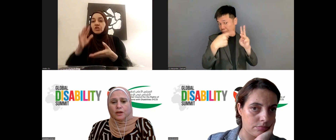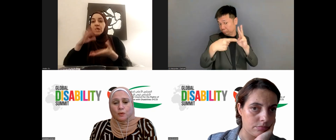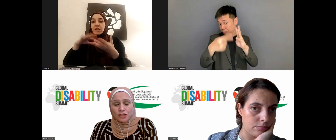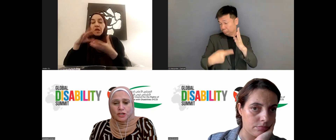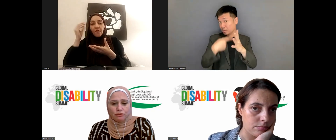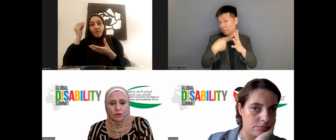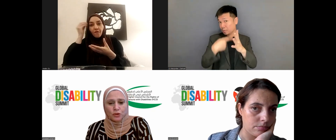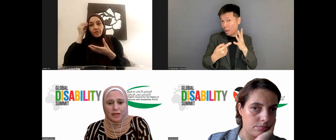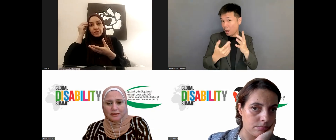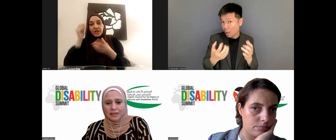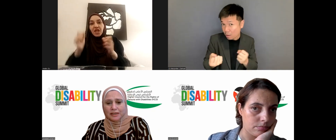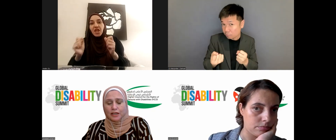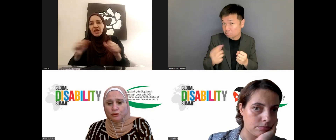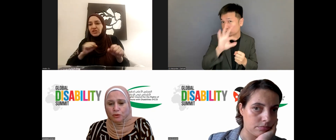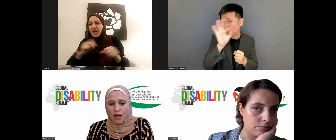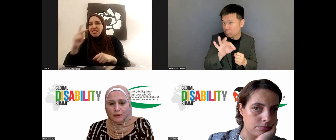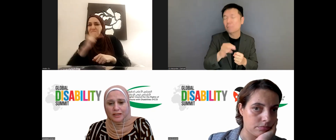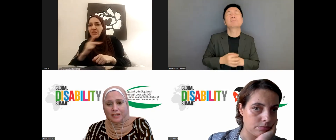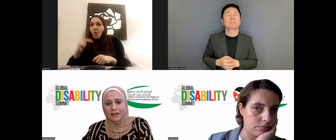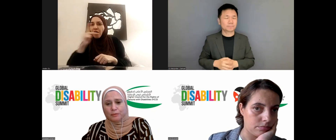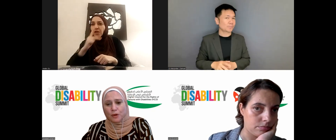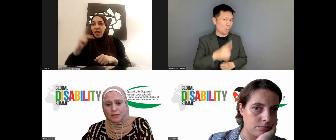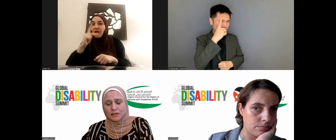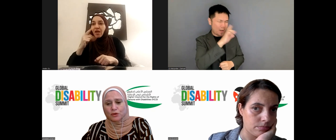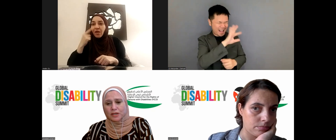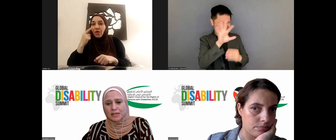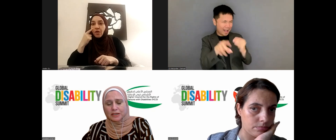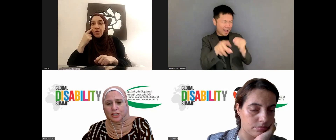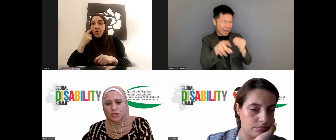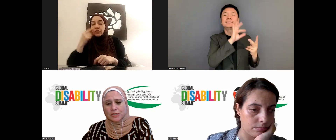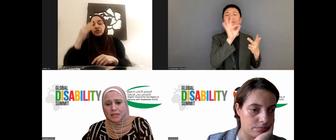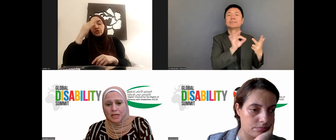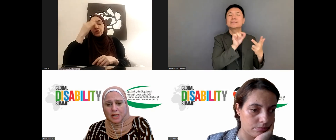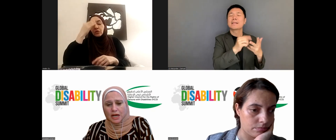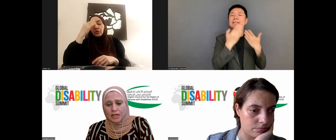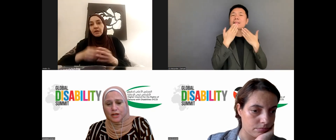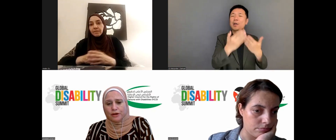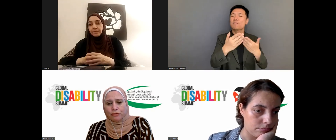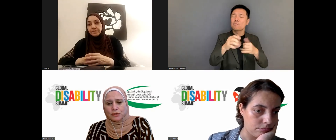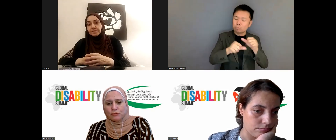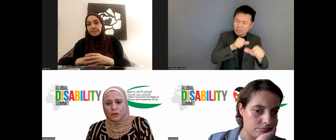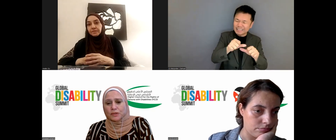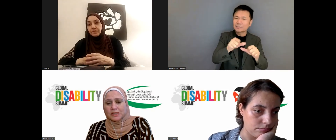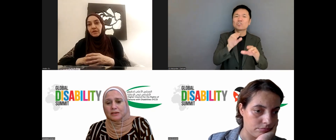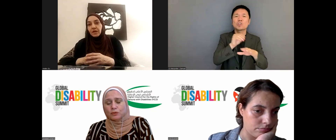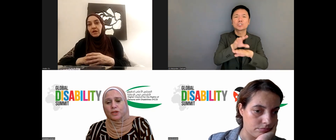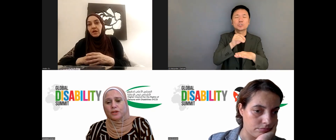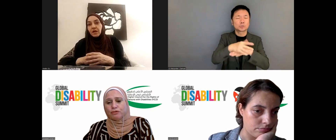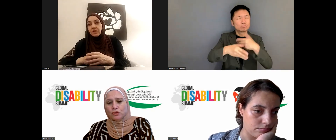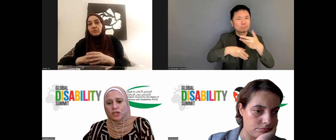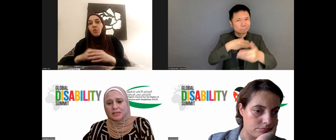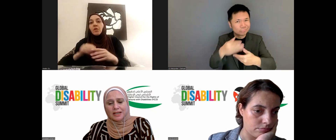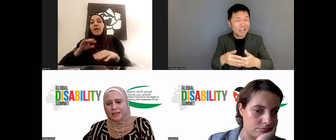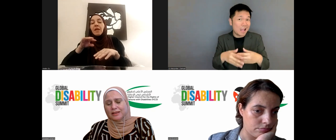another question for Dr. Atiya. Thank you for outlining the process for consultations. Are there efforts for consult with